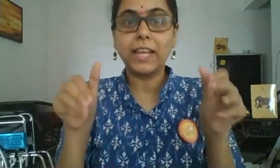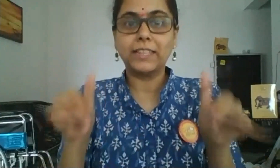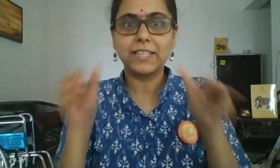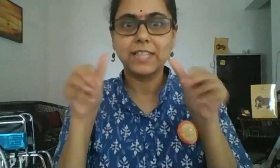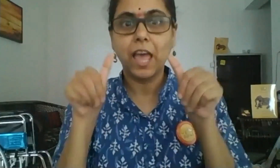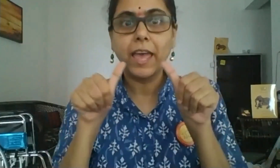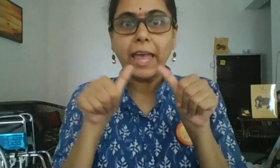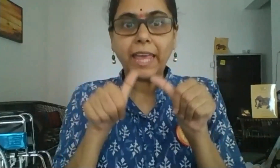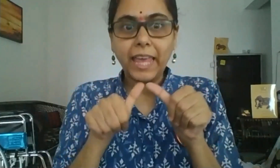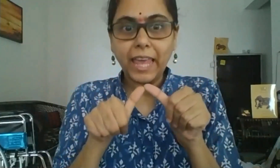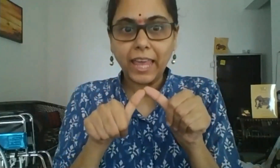this.